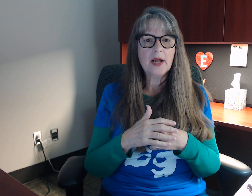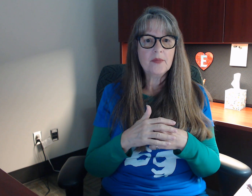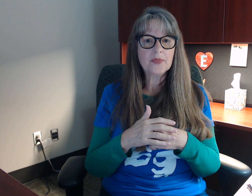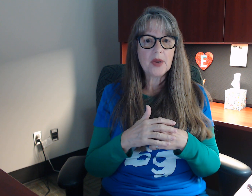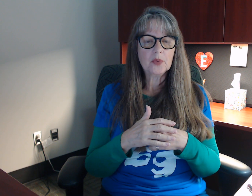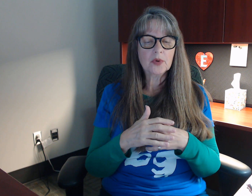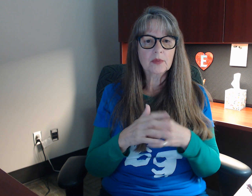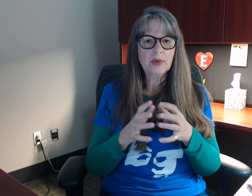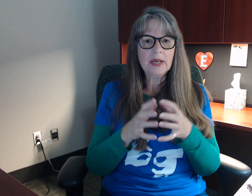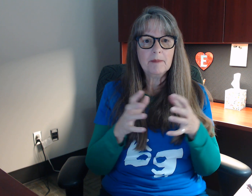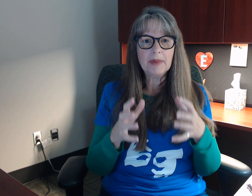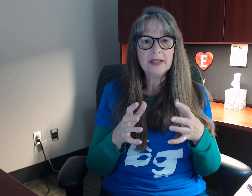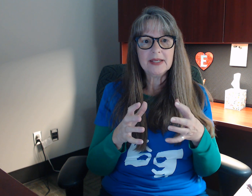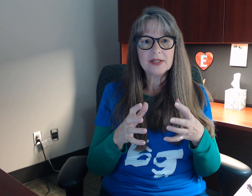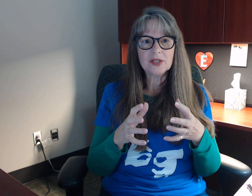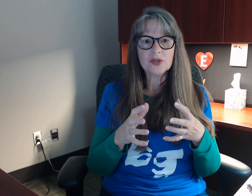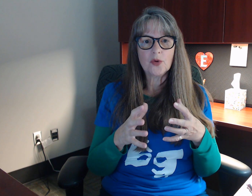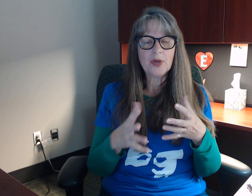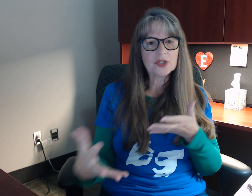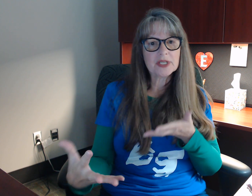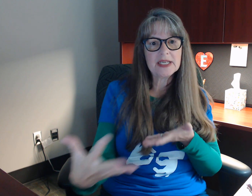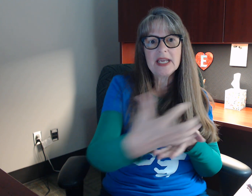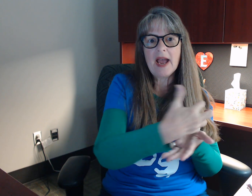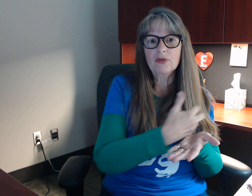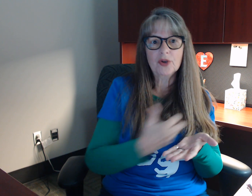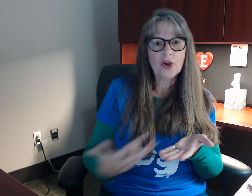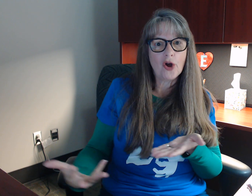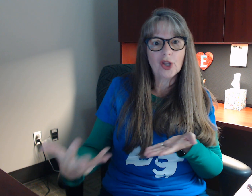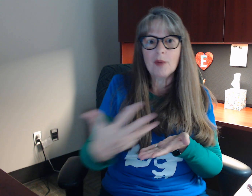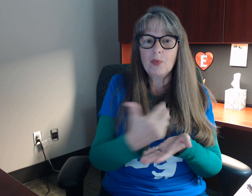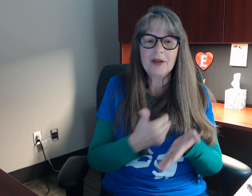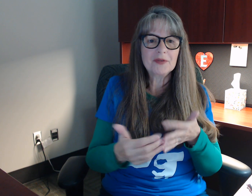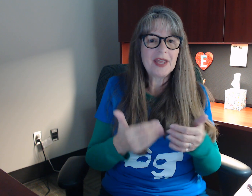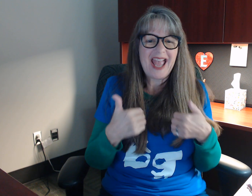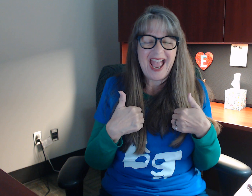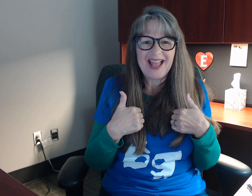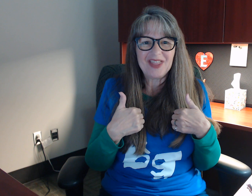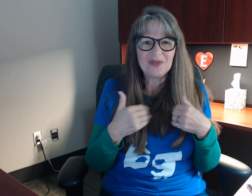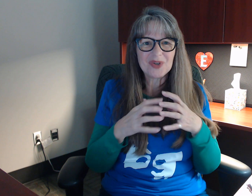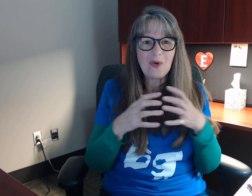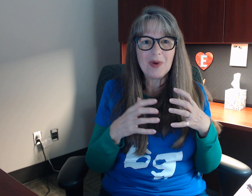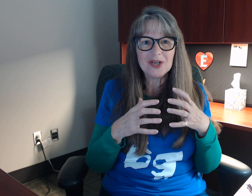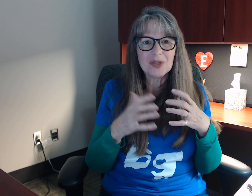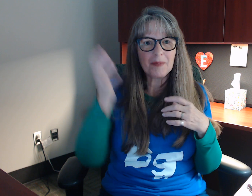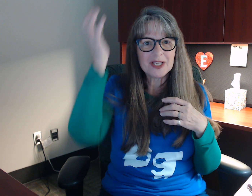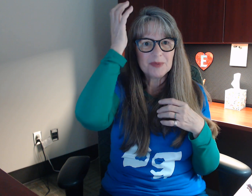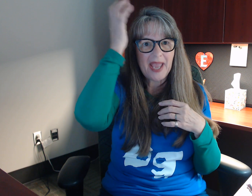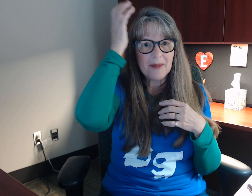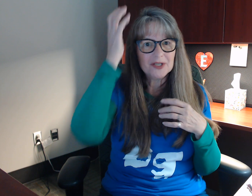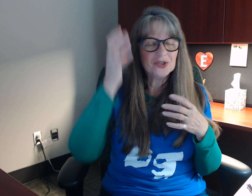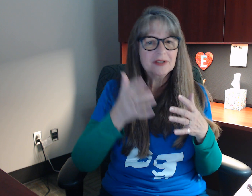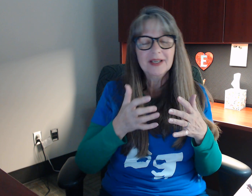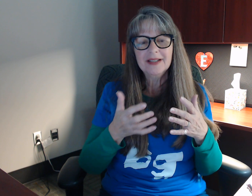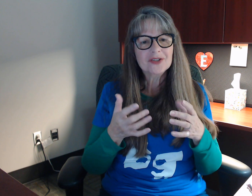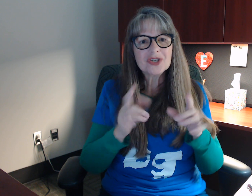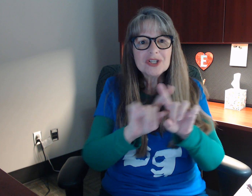that were in abundance, and so they just gathered it all up. Whatever they had, that was a whole bunch. They probably had some cabbage and just